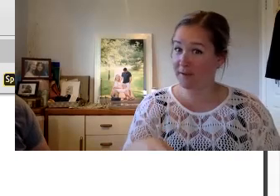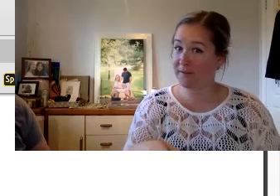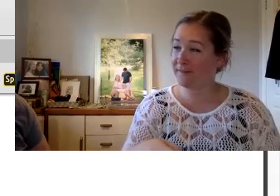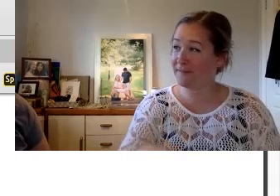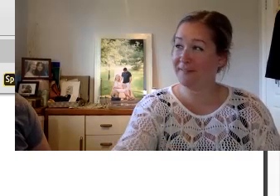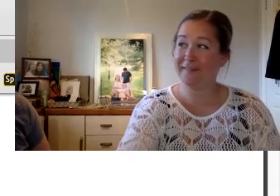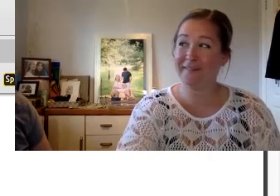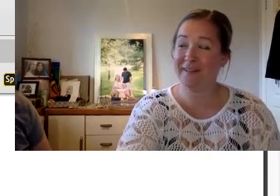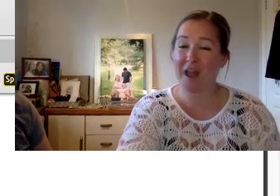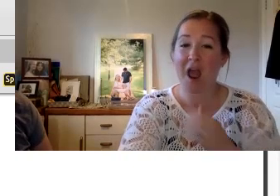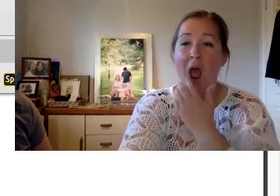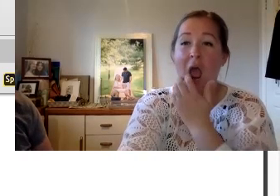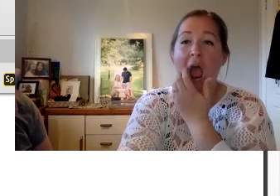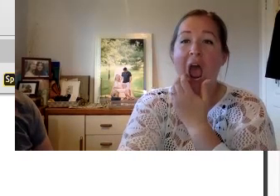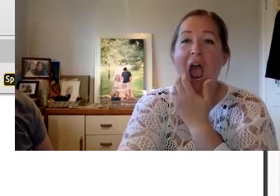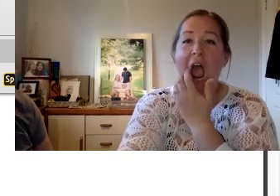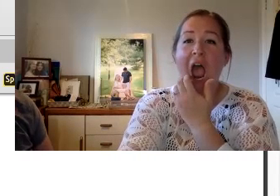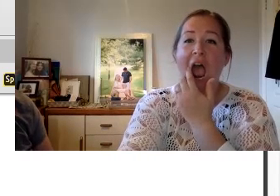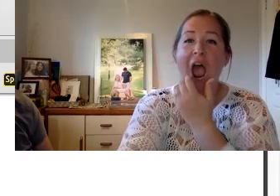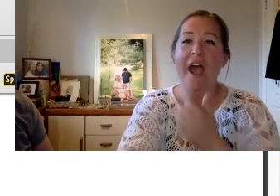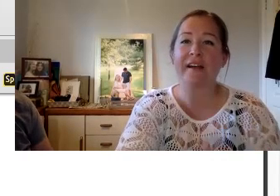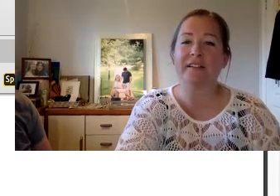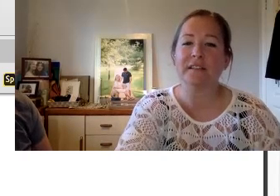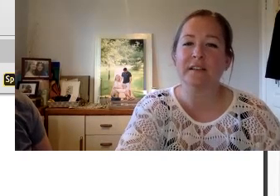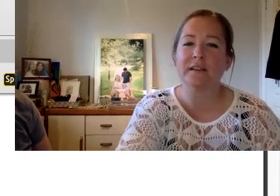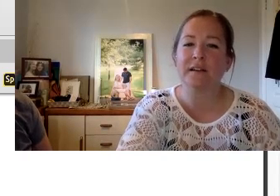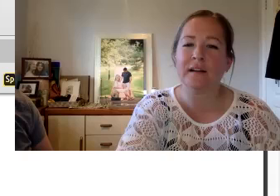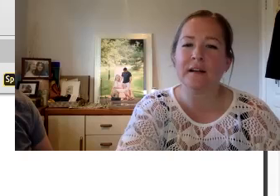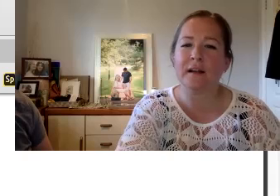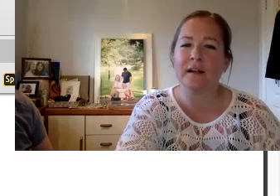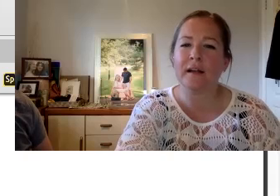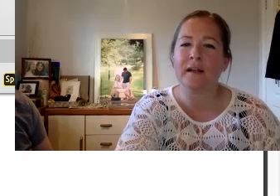Okay. How's everyone feeling with this, okay?